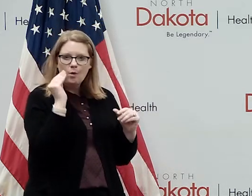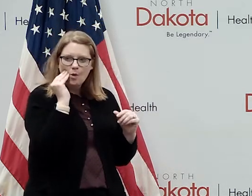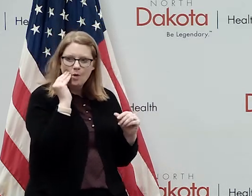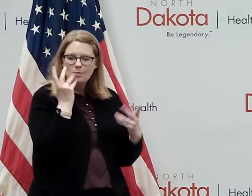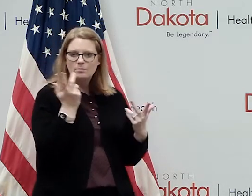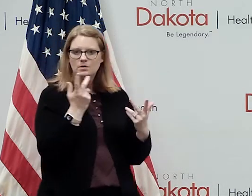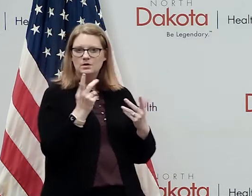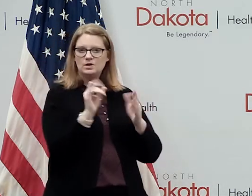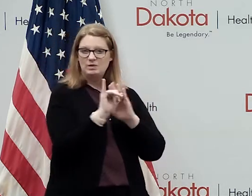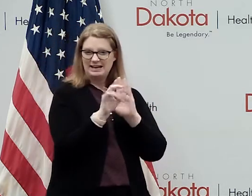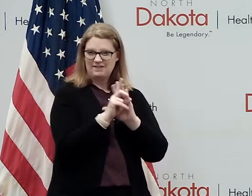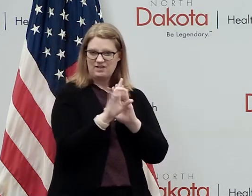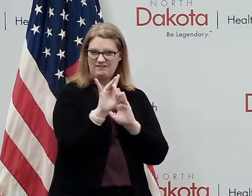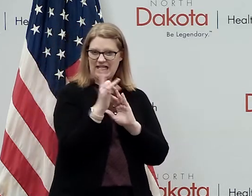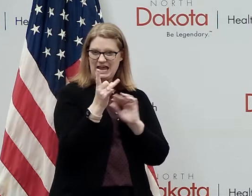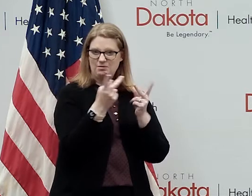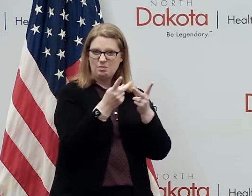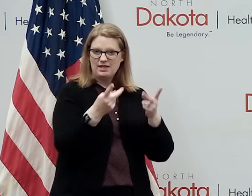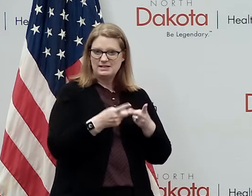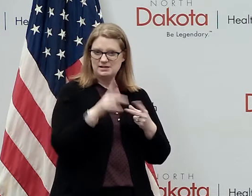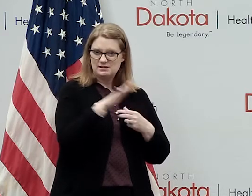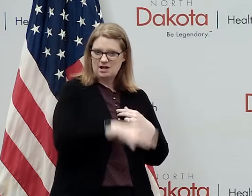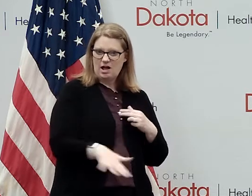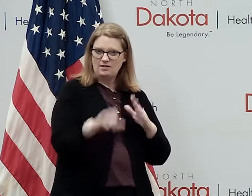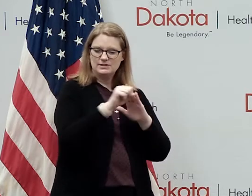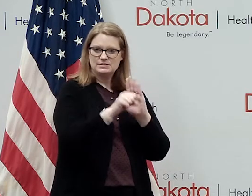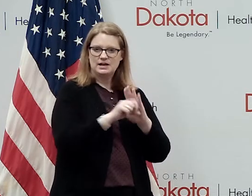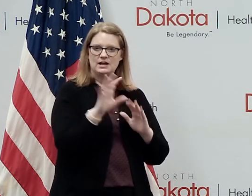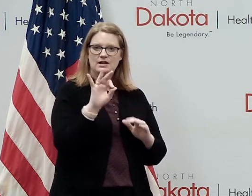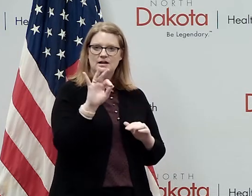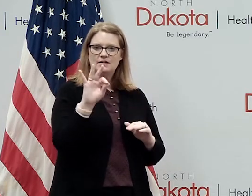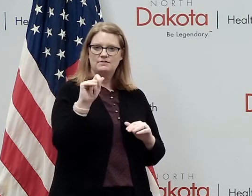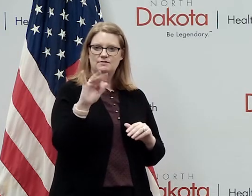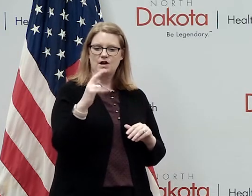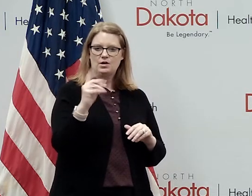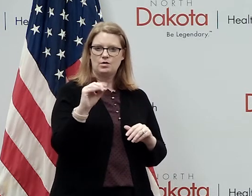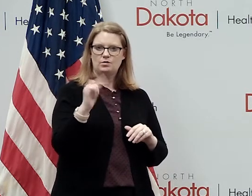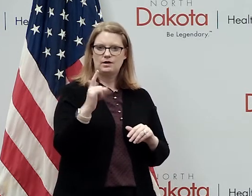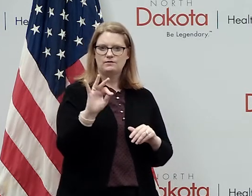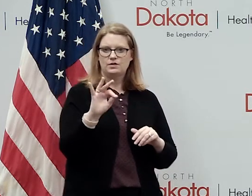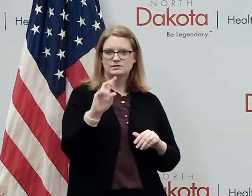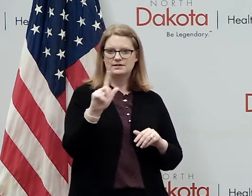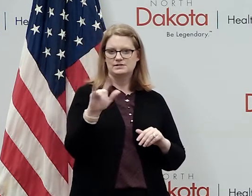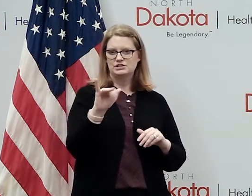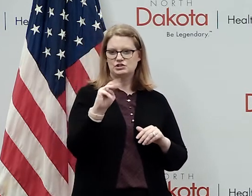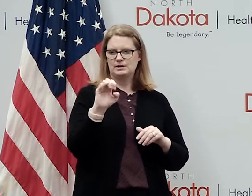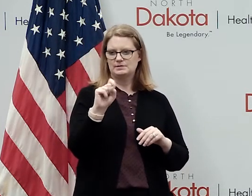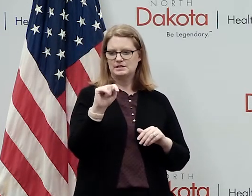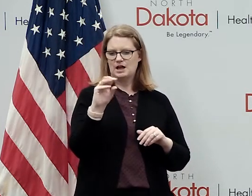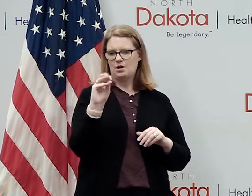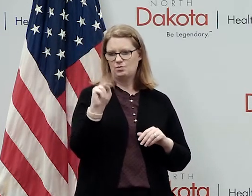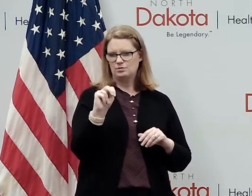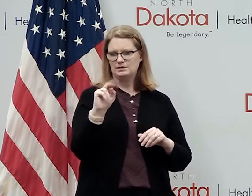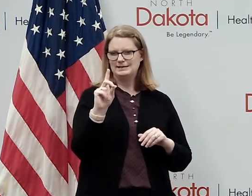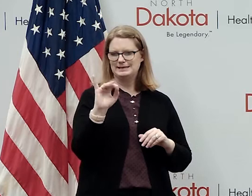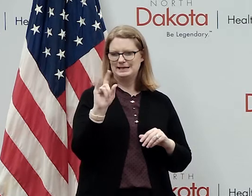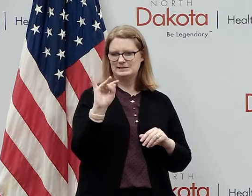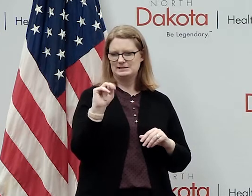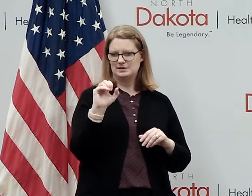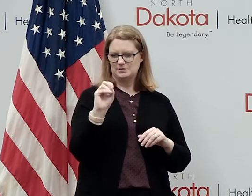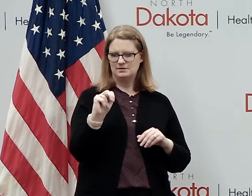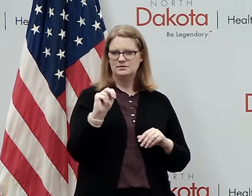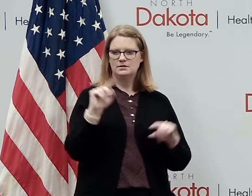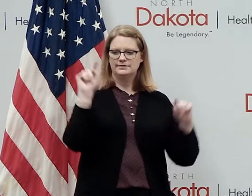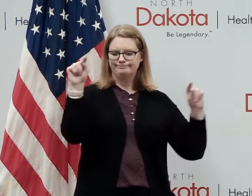8 locations across the state: Fargo, Grand Forks, Bismarck, Williston, Minot, Devils Lake, Jamestown, and Dickinson. These were